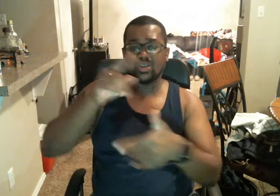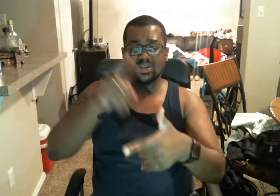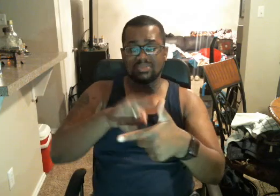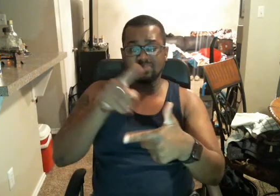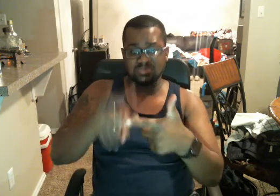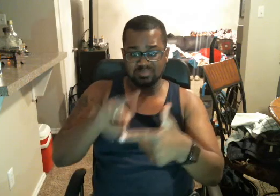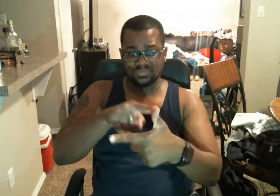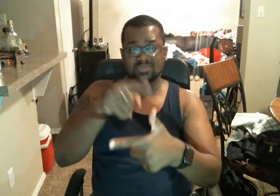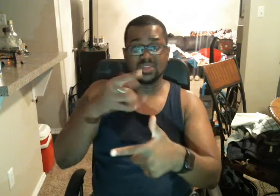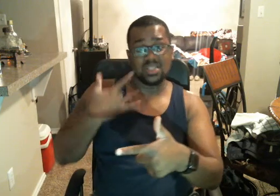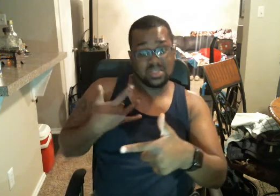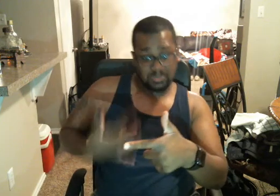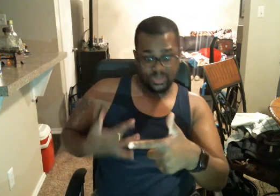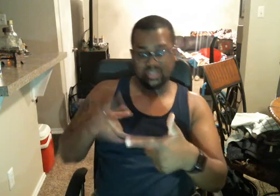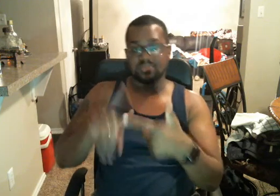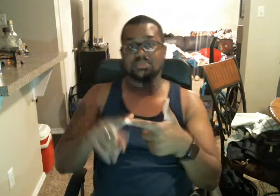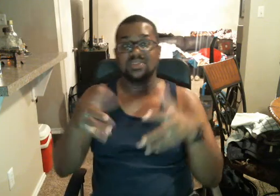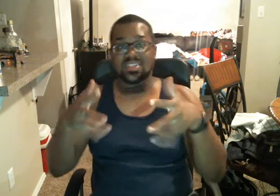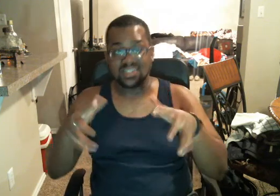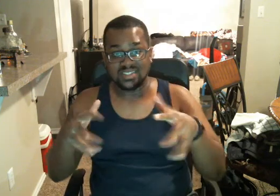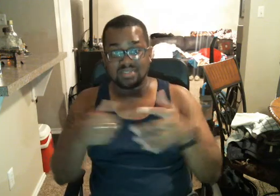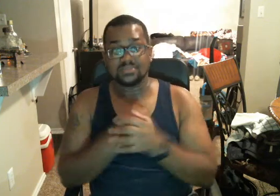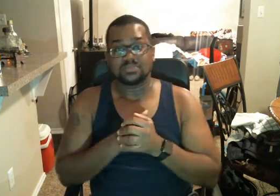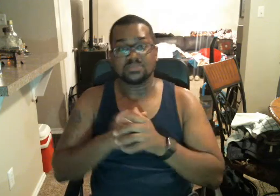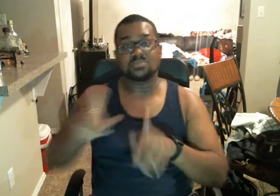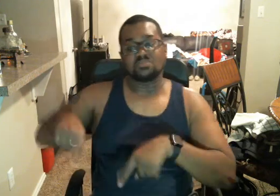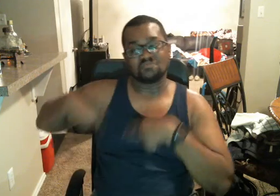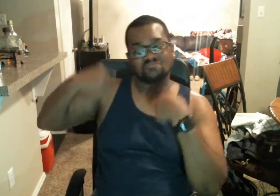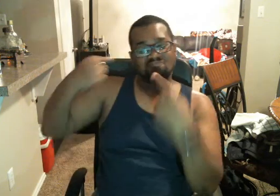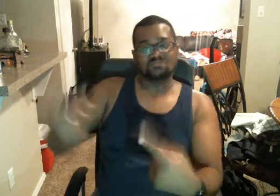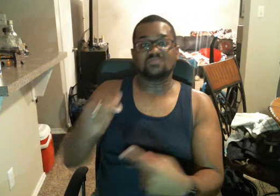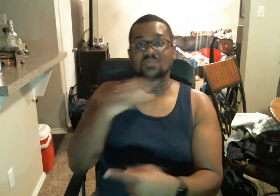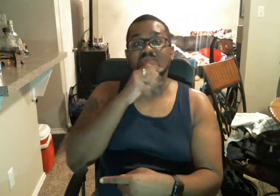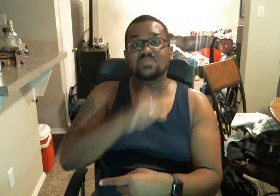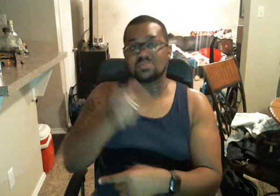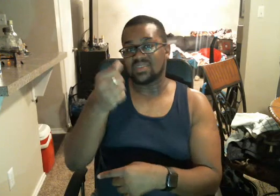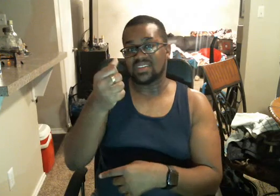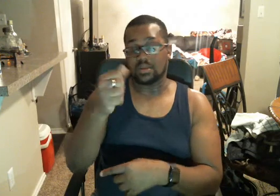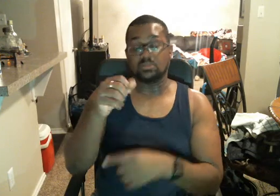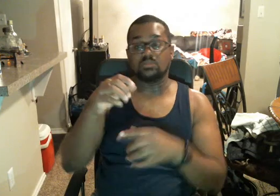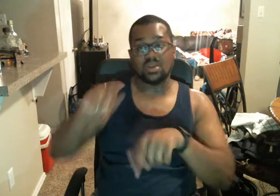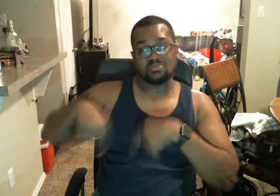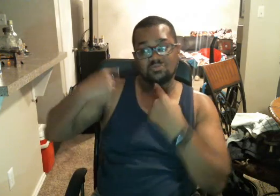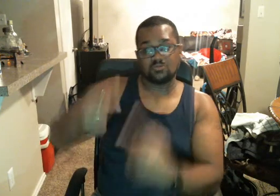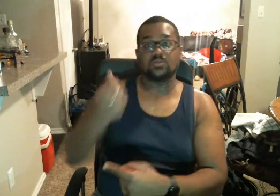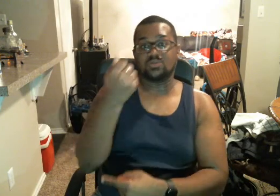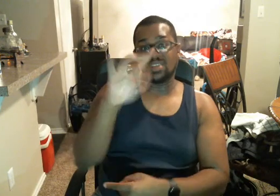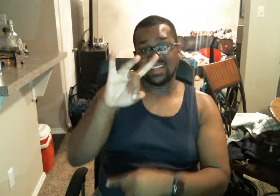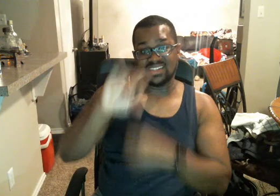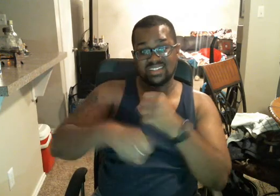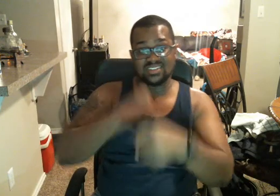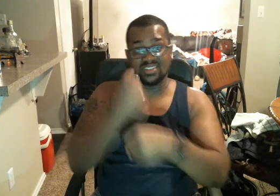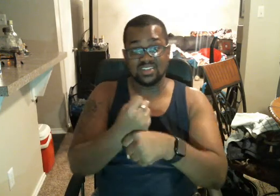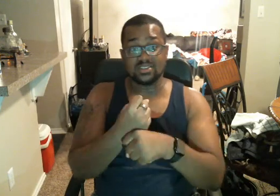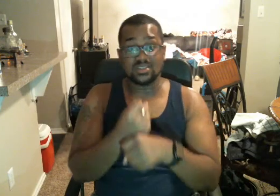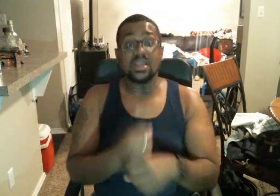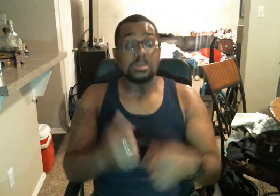anxiety. I have suffered this for 18 years. I am on medication today. I will be on medication tomorrow, and I will